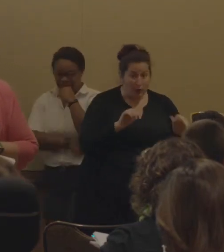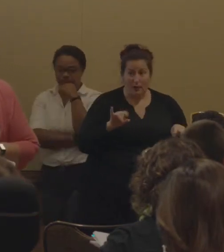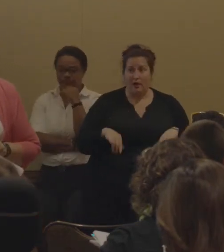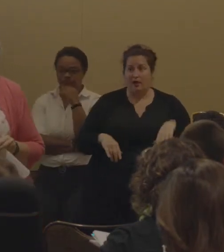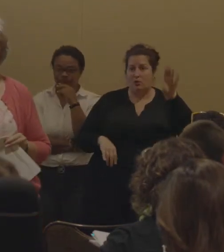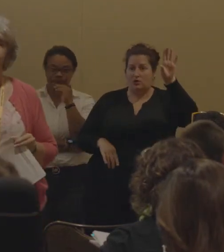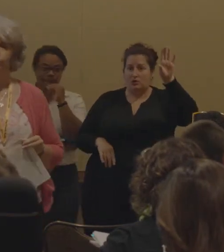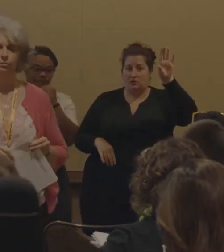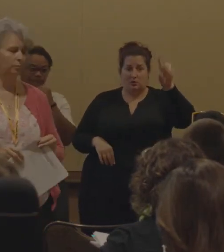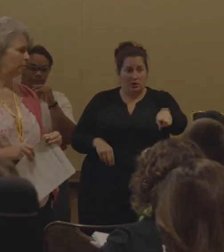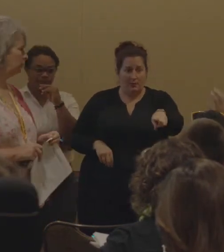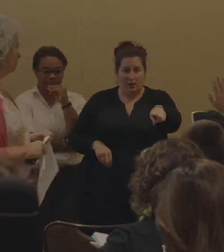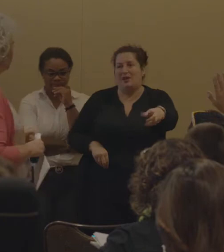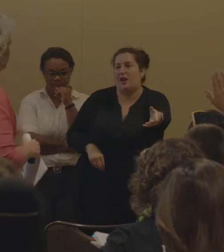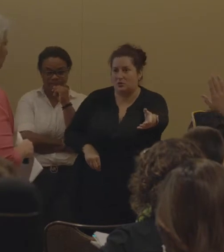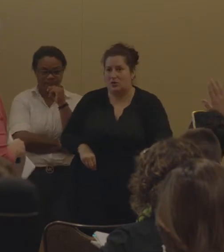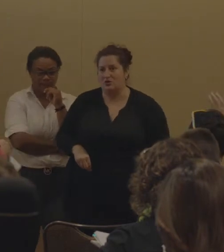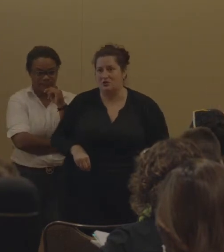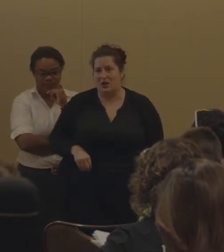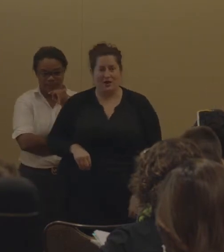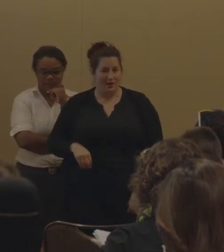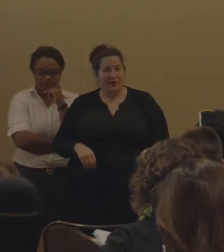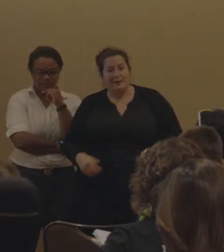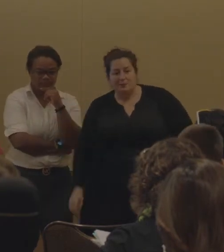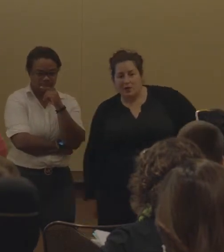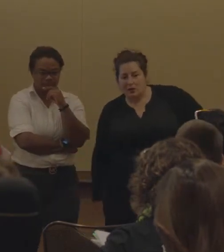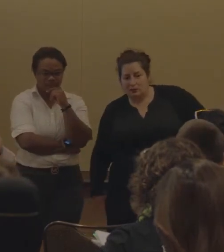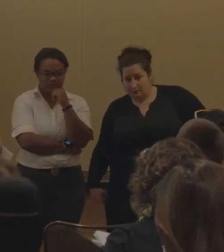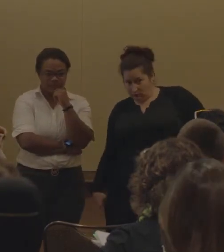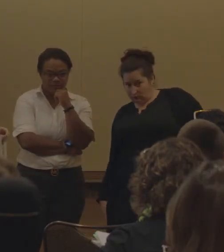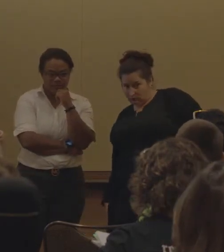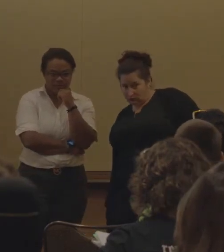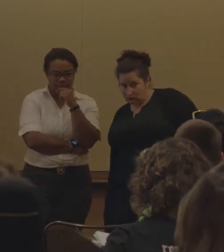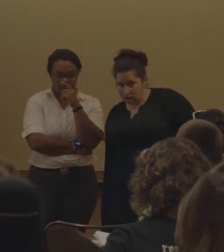yeah. So we just need to keep that dialogue going, right? Yes.